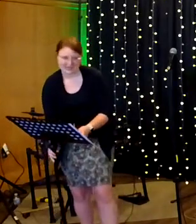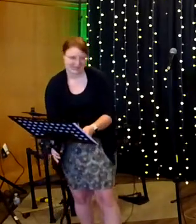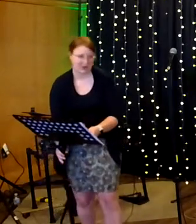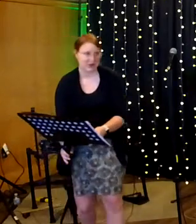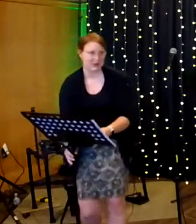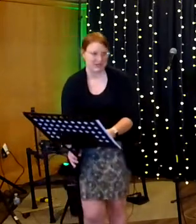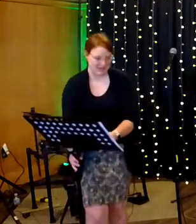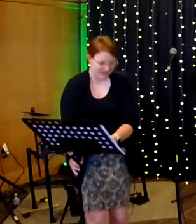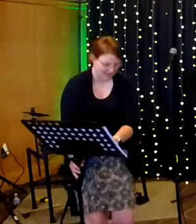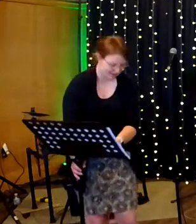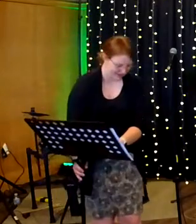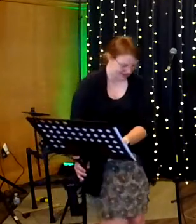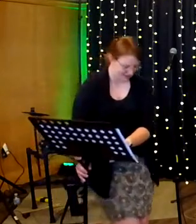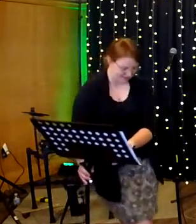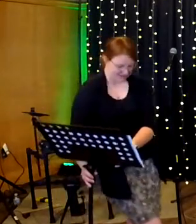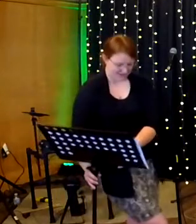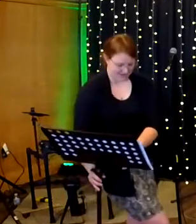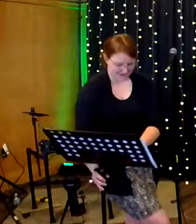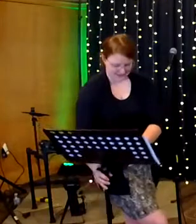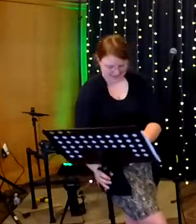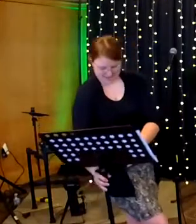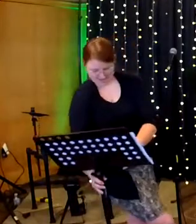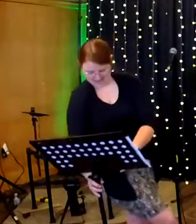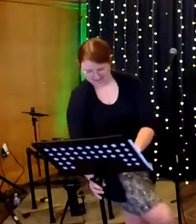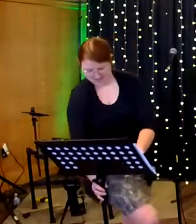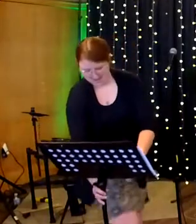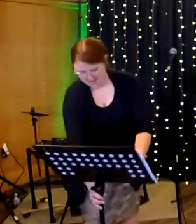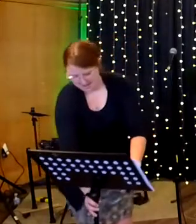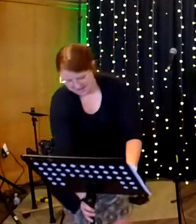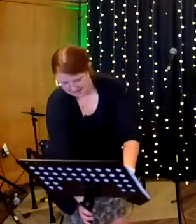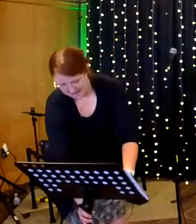And now we have Pastor Rachel. She has her own microphone. Excellent.